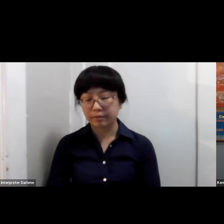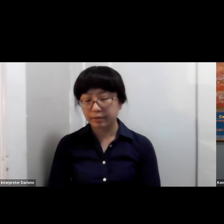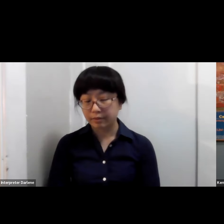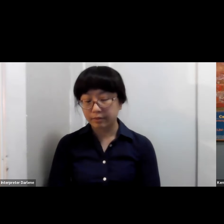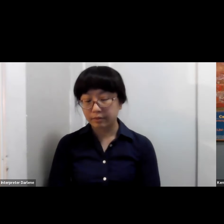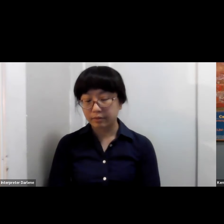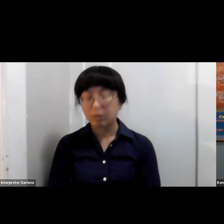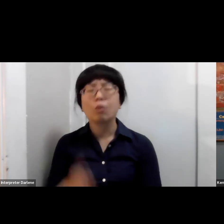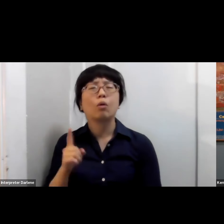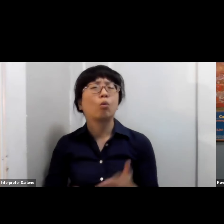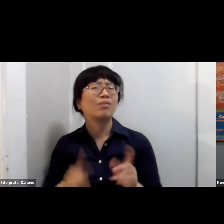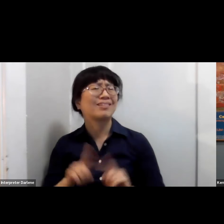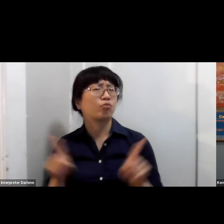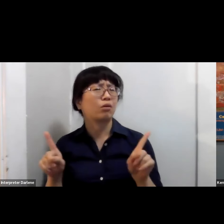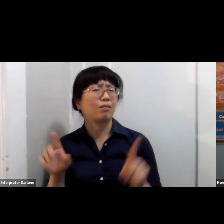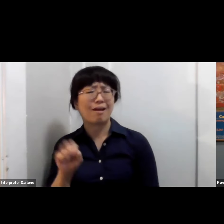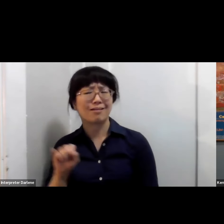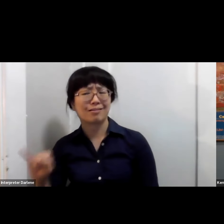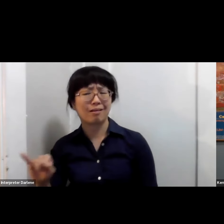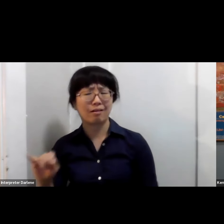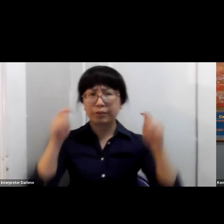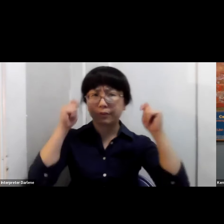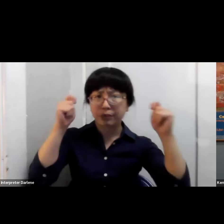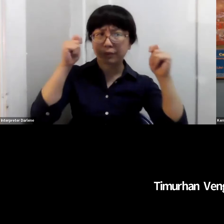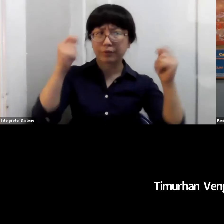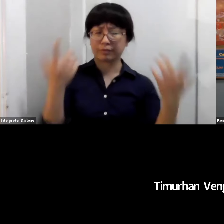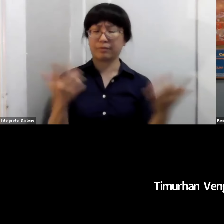between SI and tutoring?